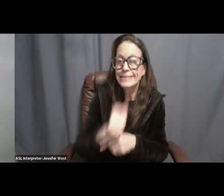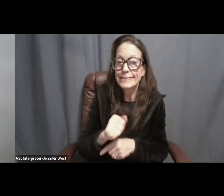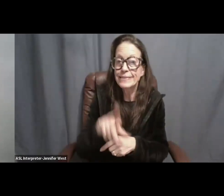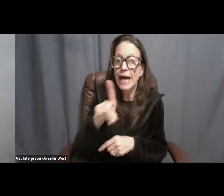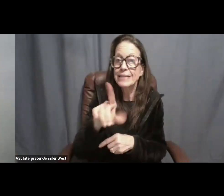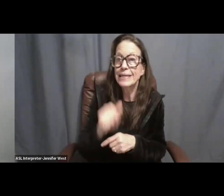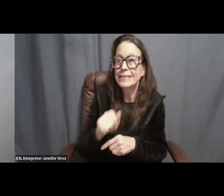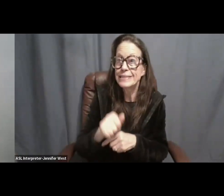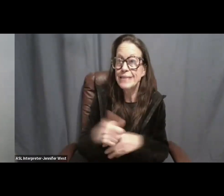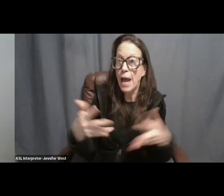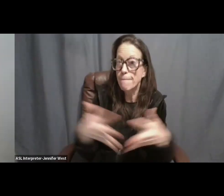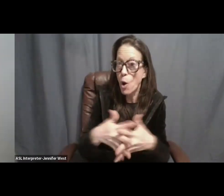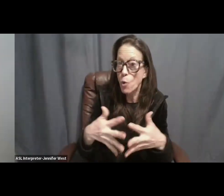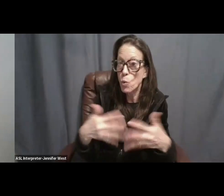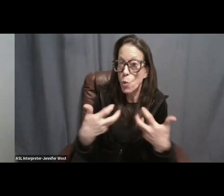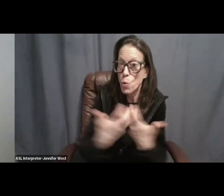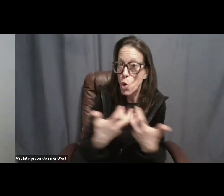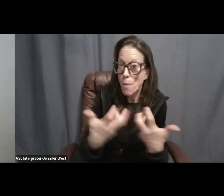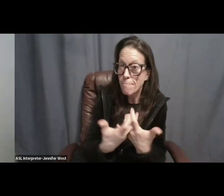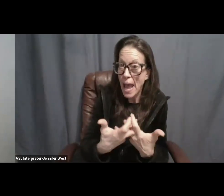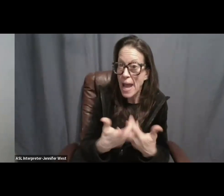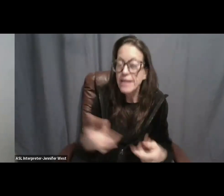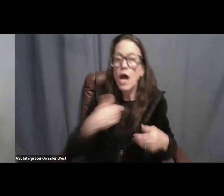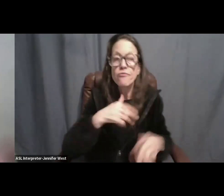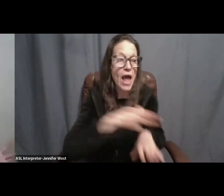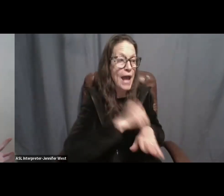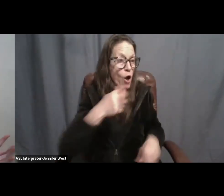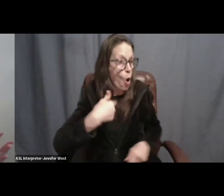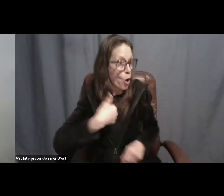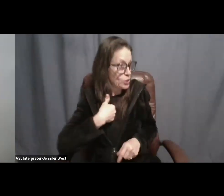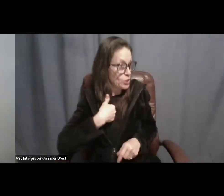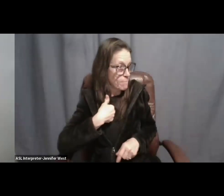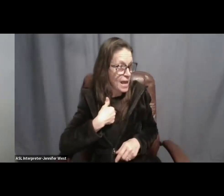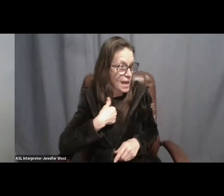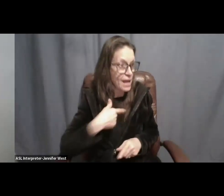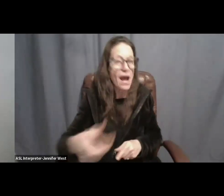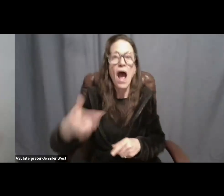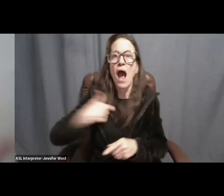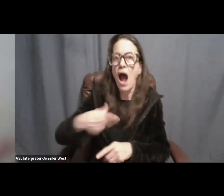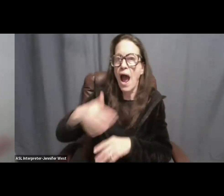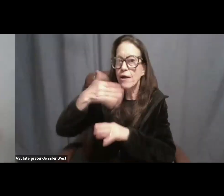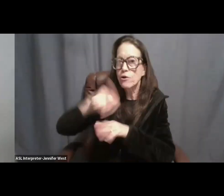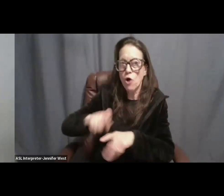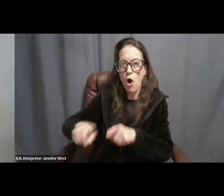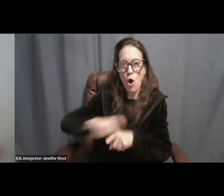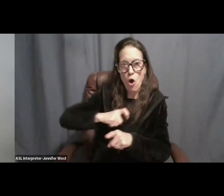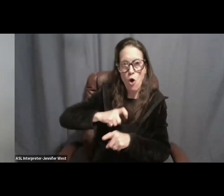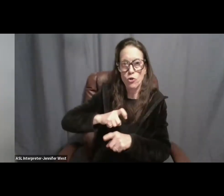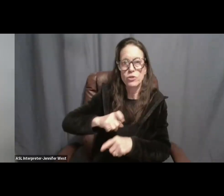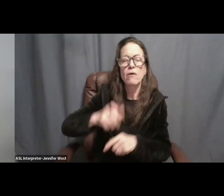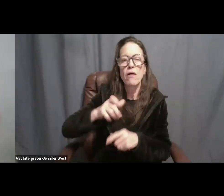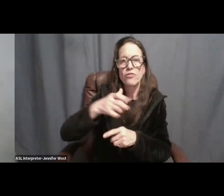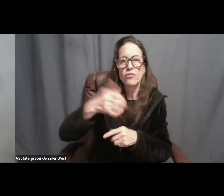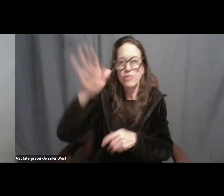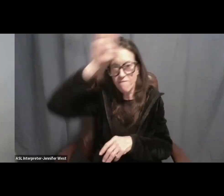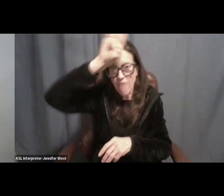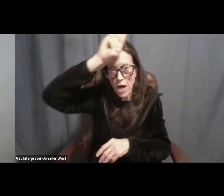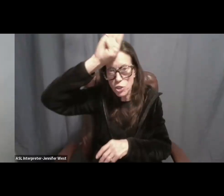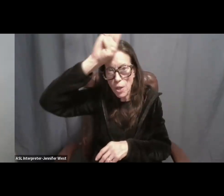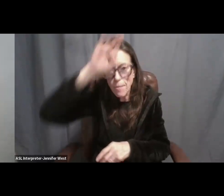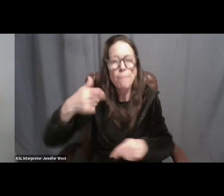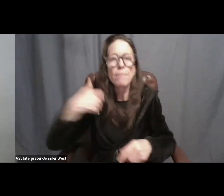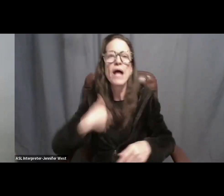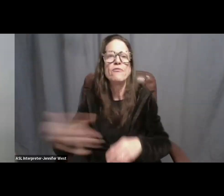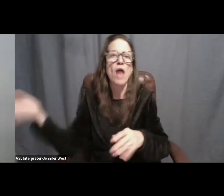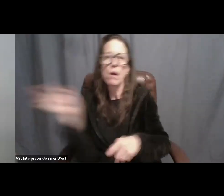called me, I called the fire department, they came in, and they uh, broke down the door